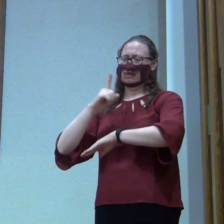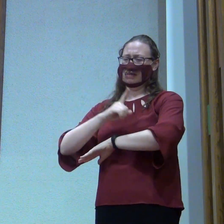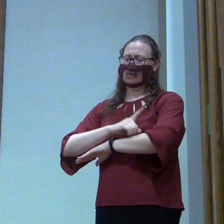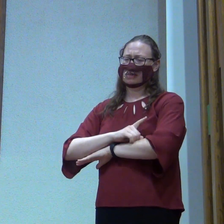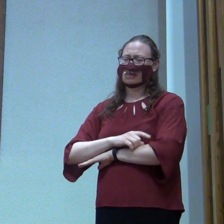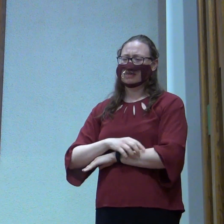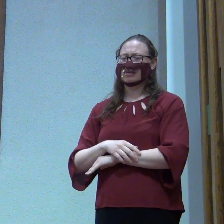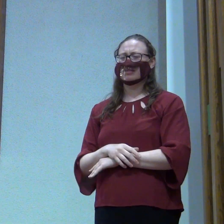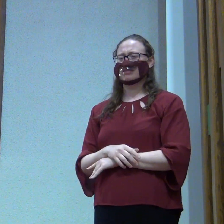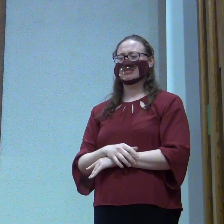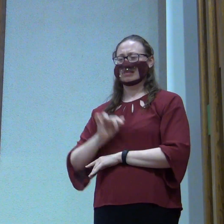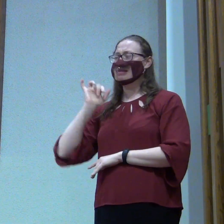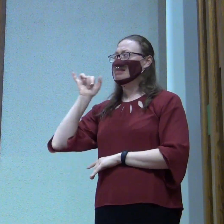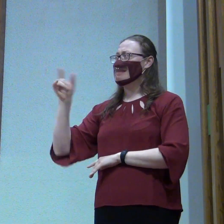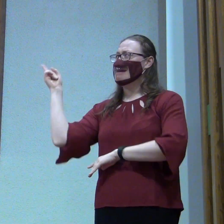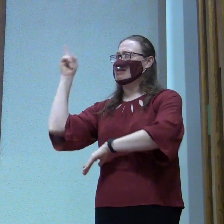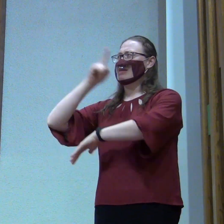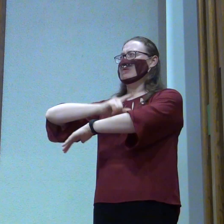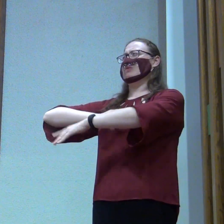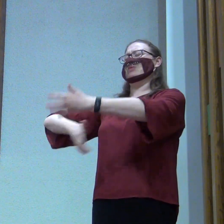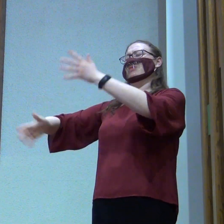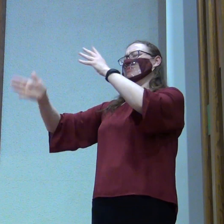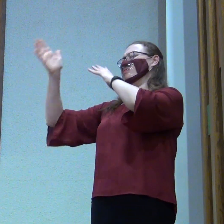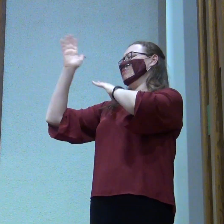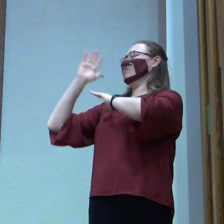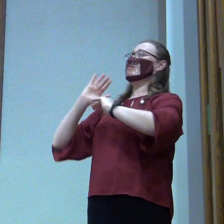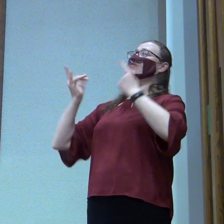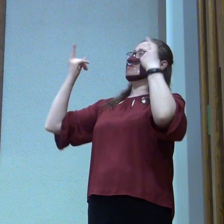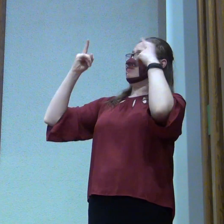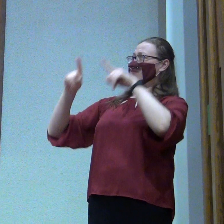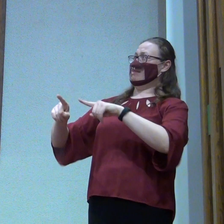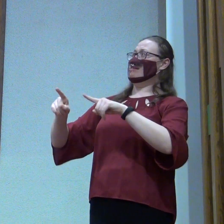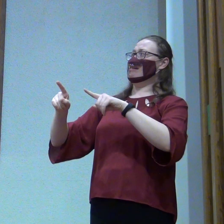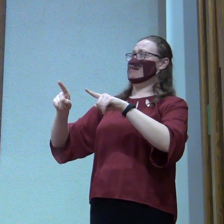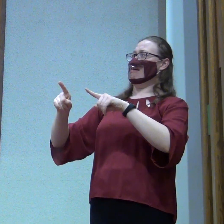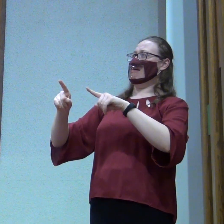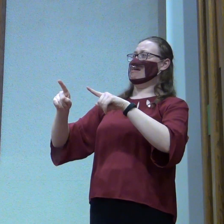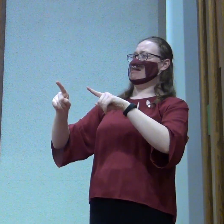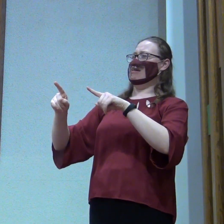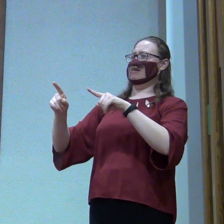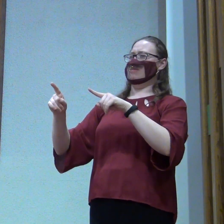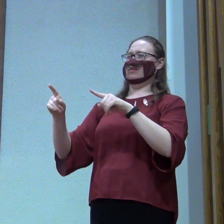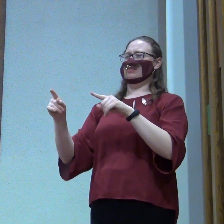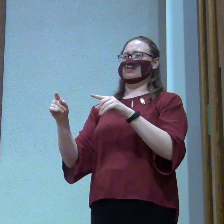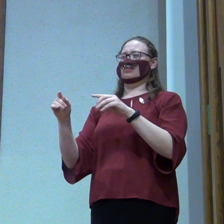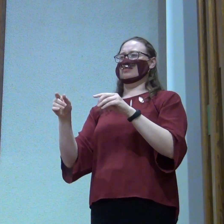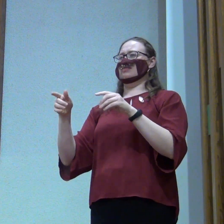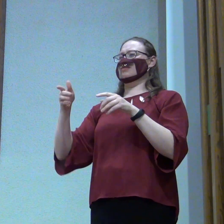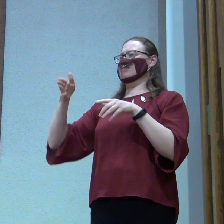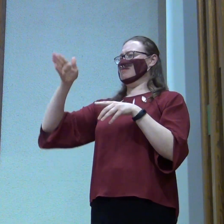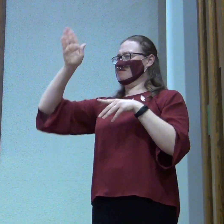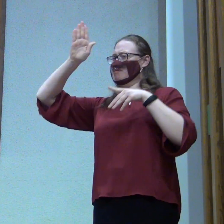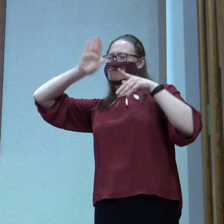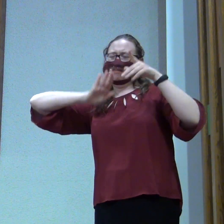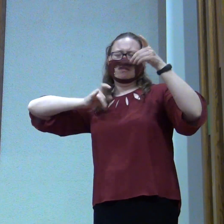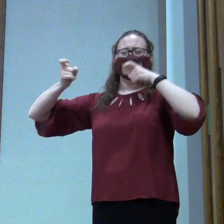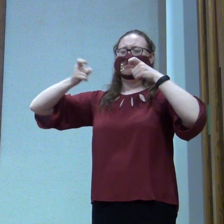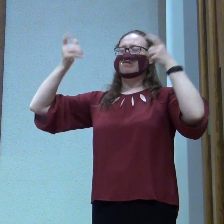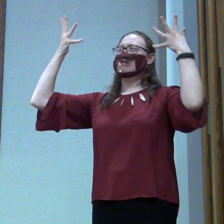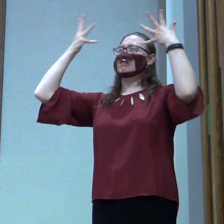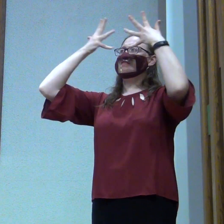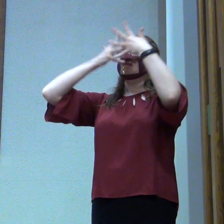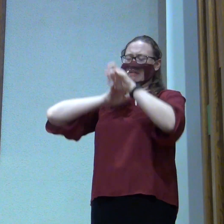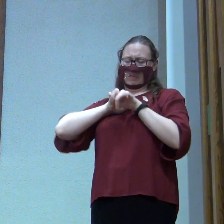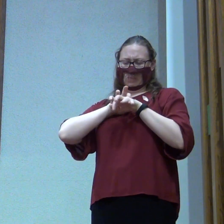It was a day when a supernatural kind of darkness obscured the land.